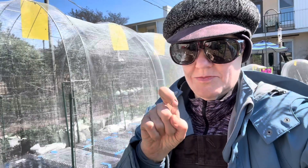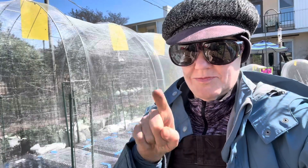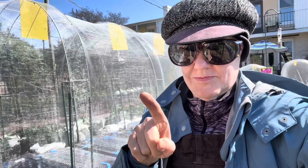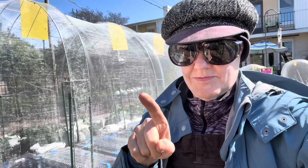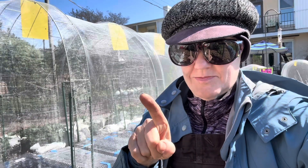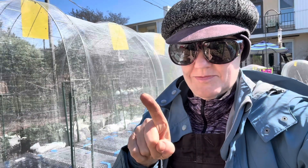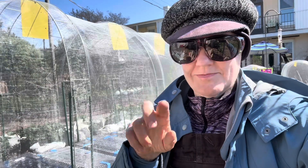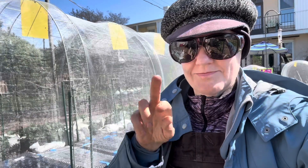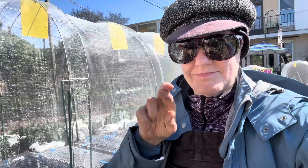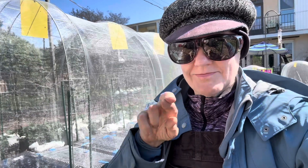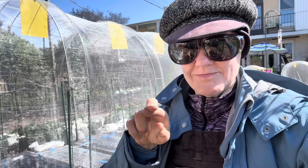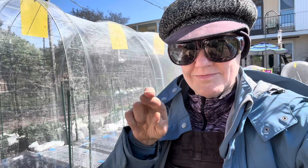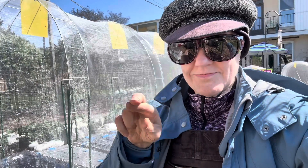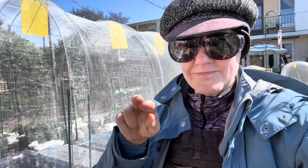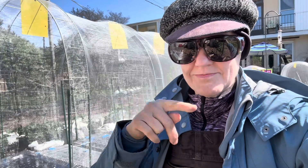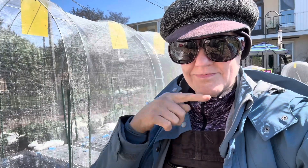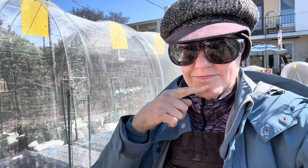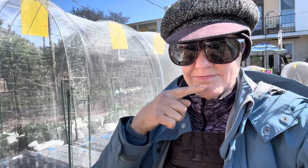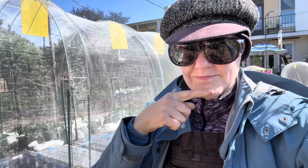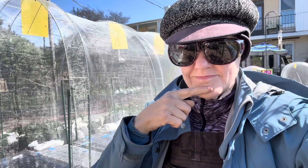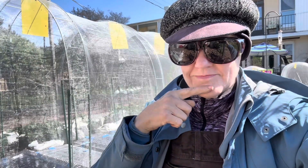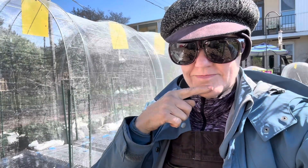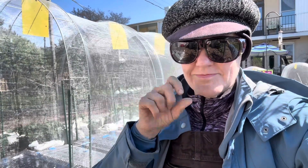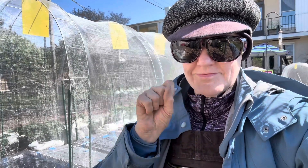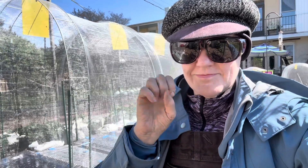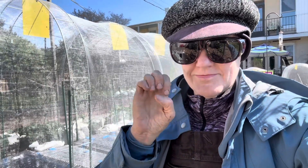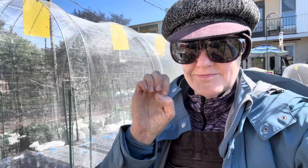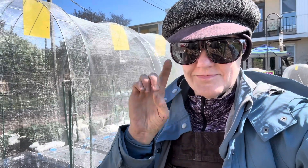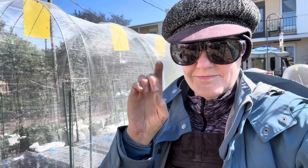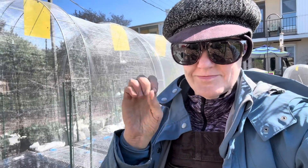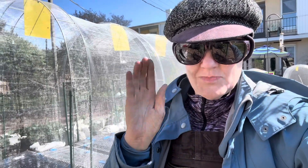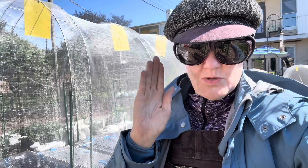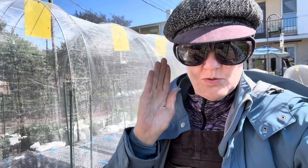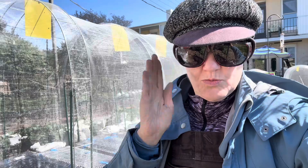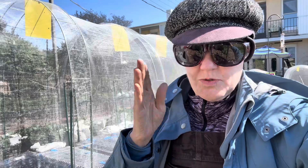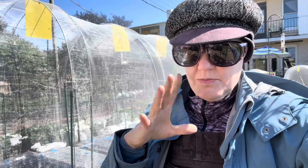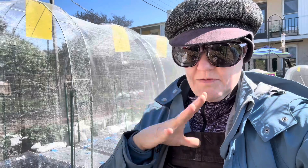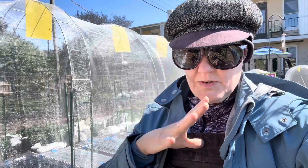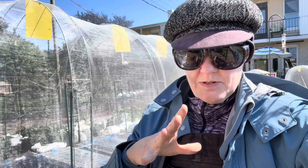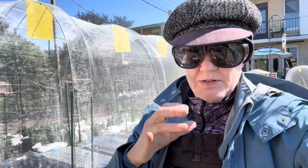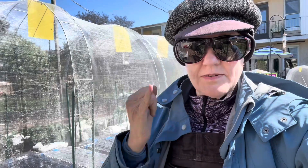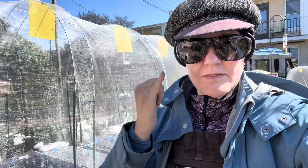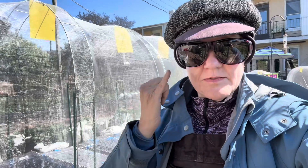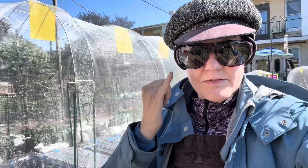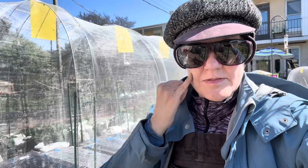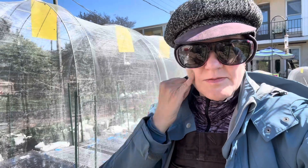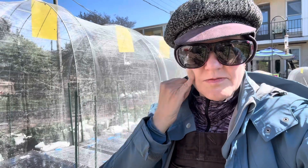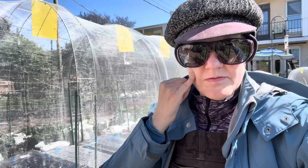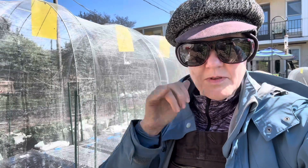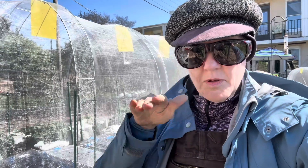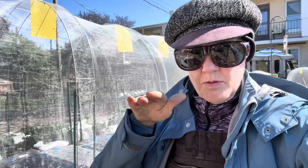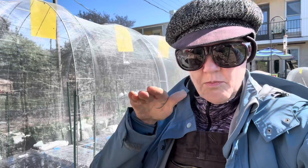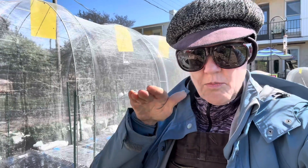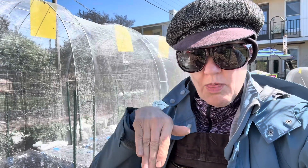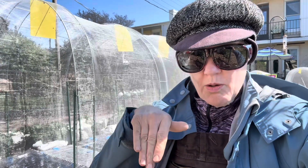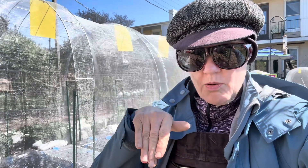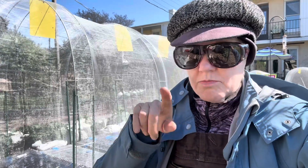Is it going to get too hot? That's a good question. My research said sunflower seeds have to reach